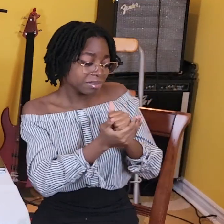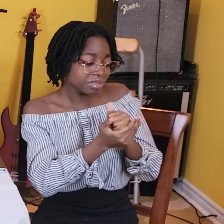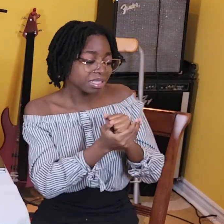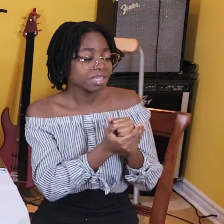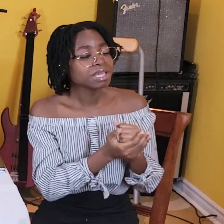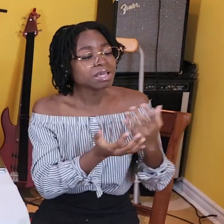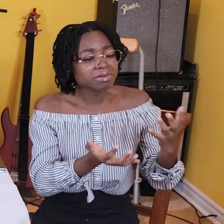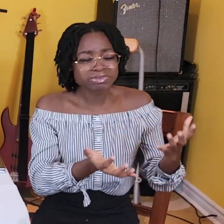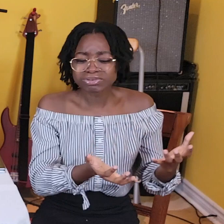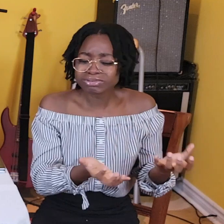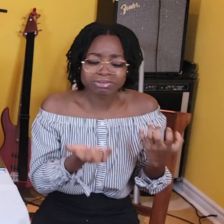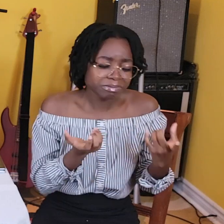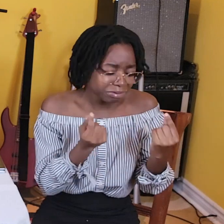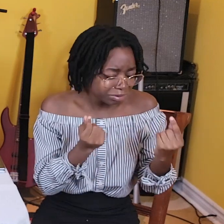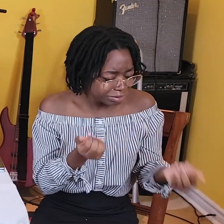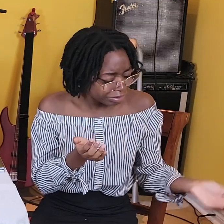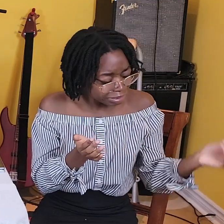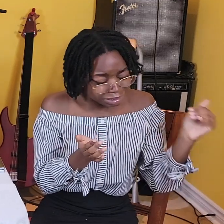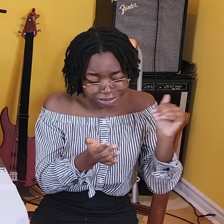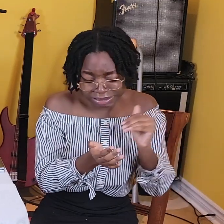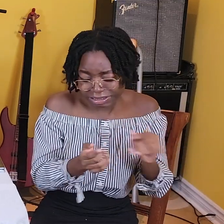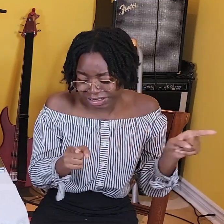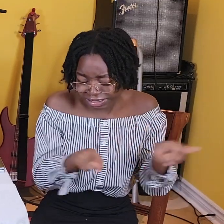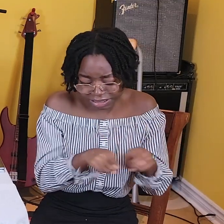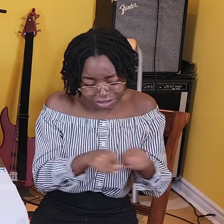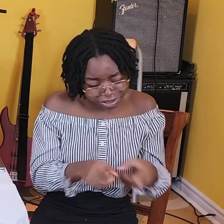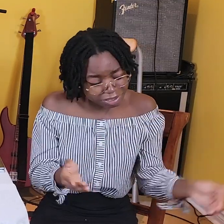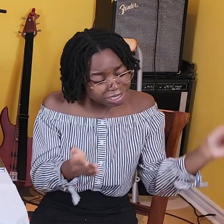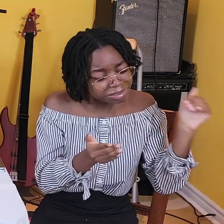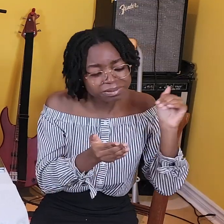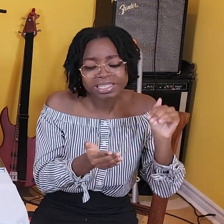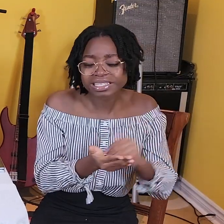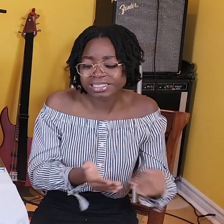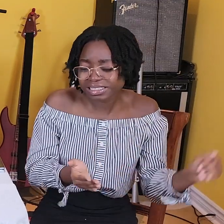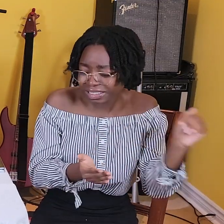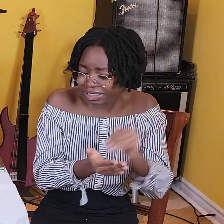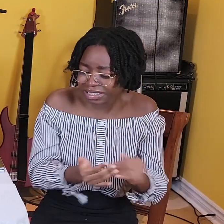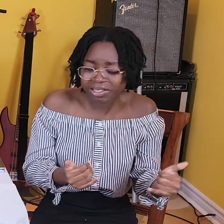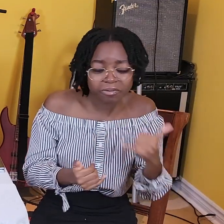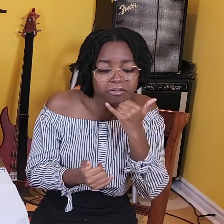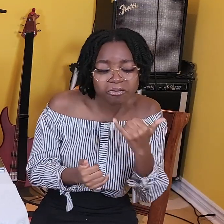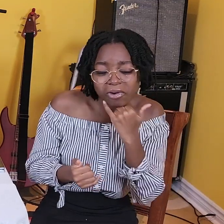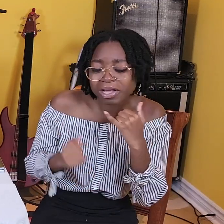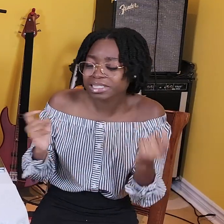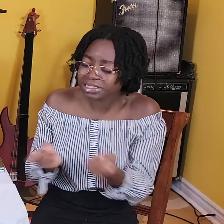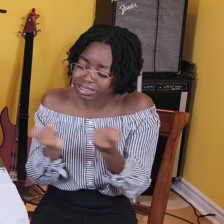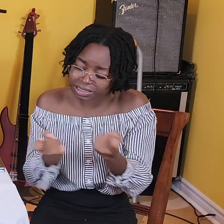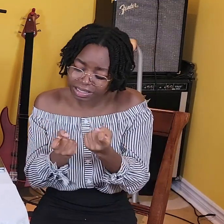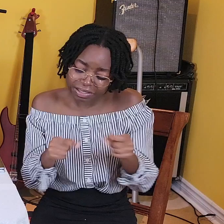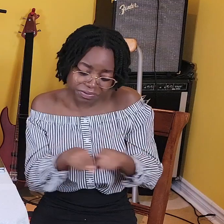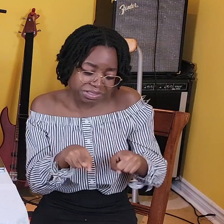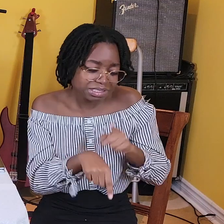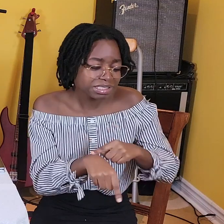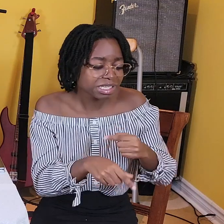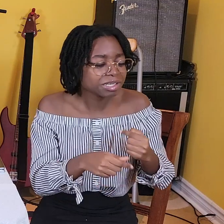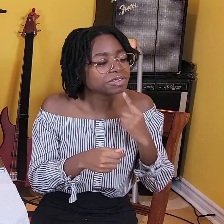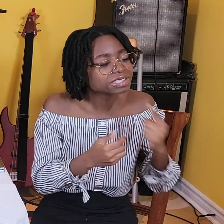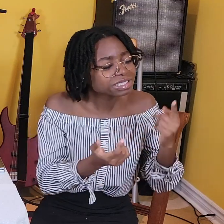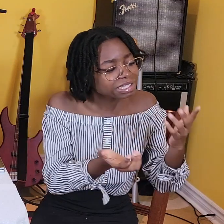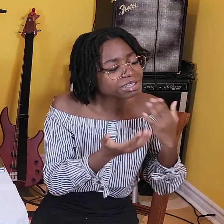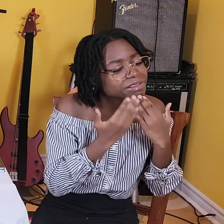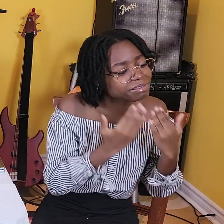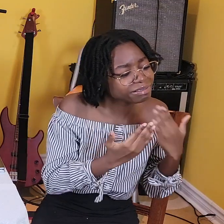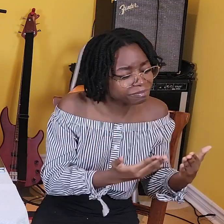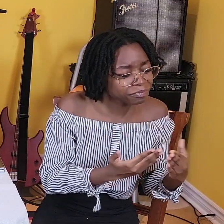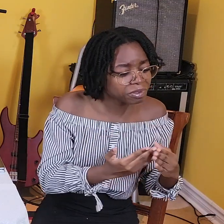we won't repeat the sins in our life. We won't repeat the mistakes in our life. At the same time that we say we are grateful, we pray for our loved